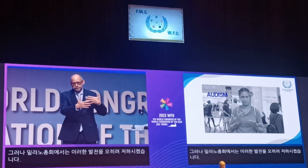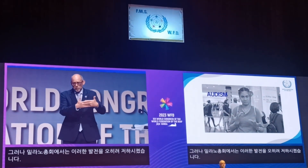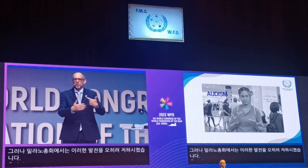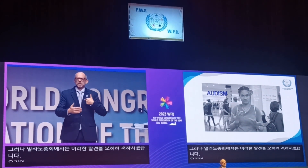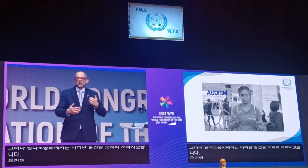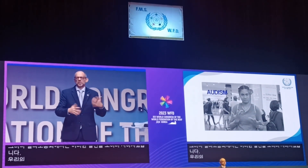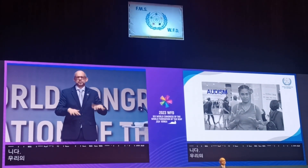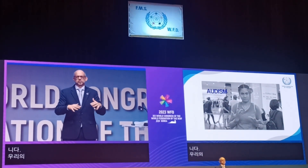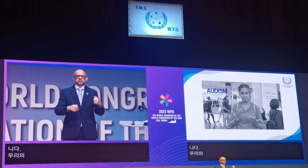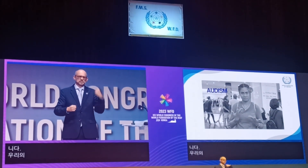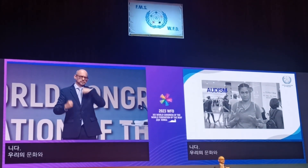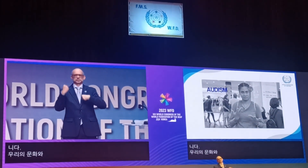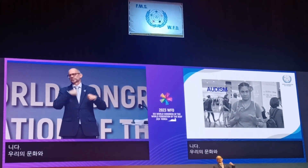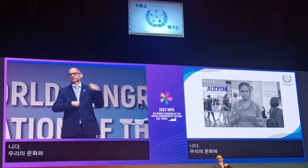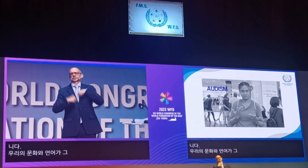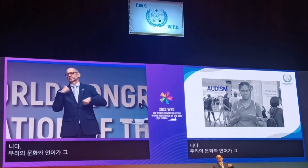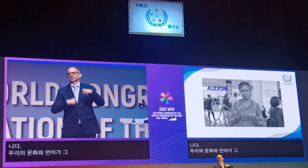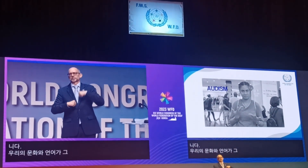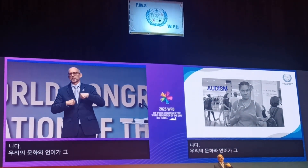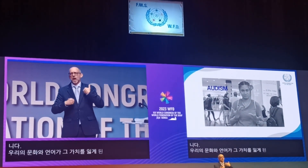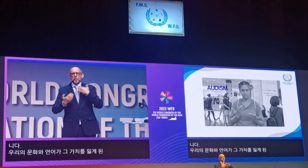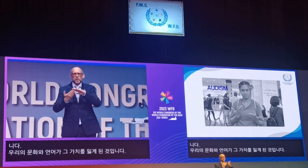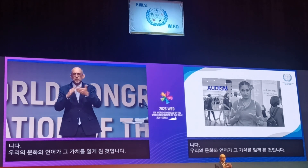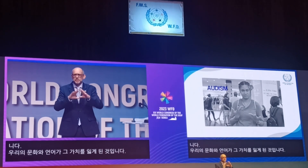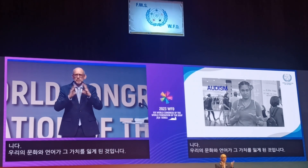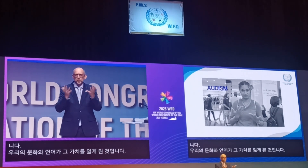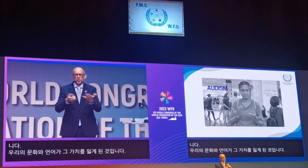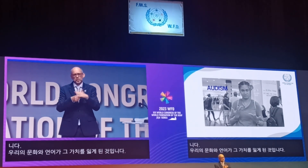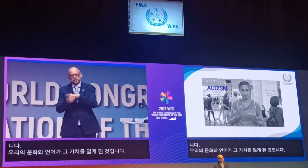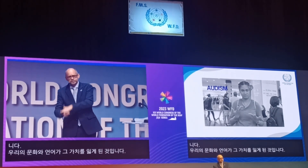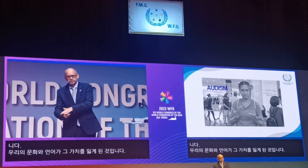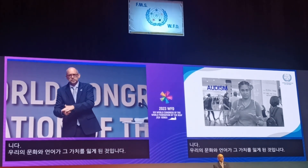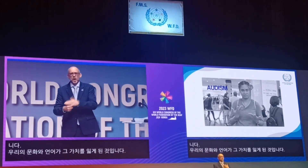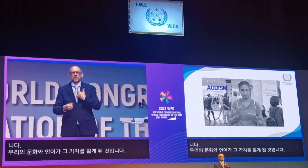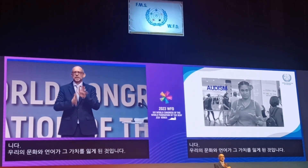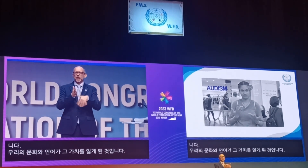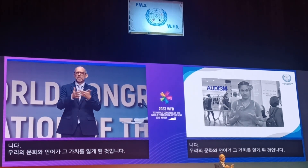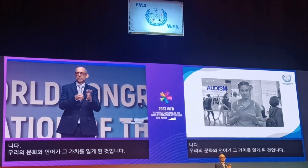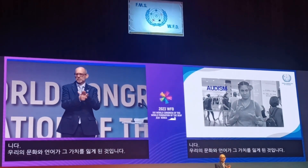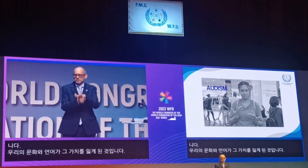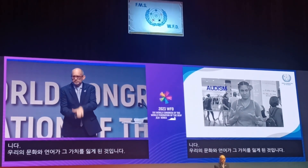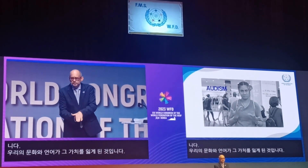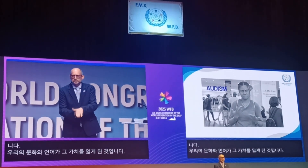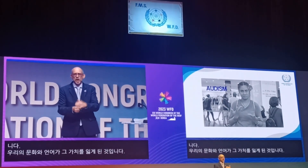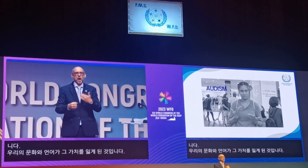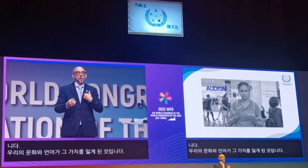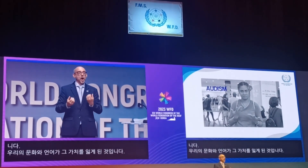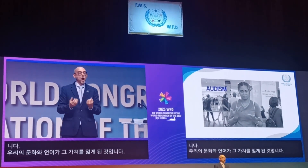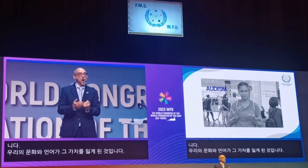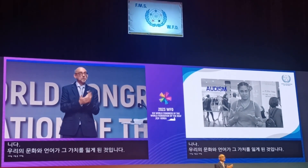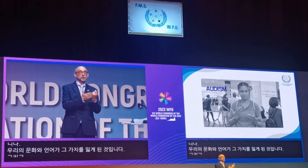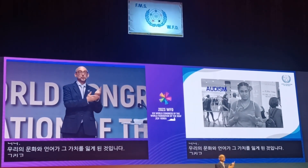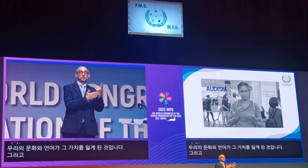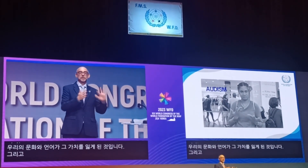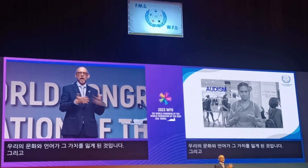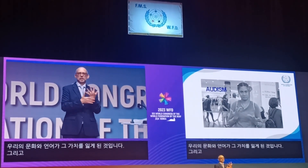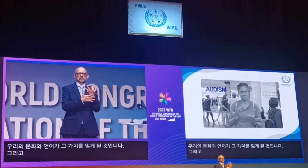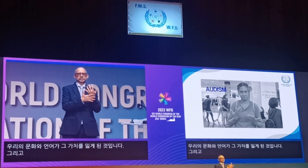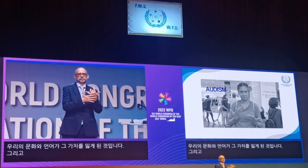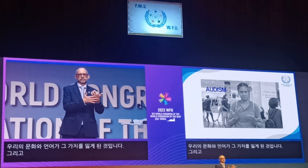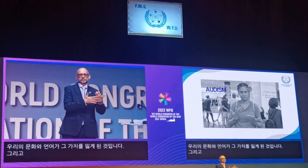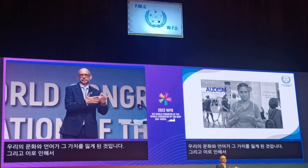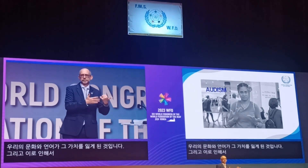philosophy spread. And the deaf community suffered greatly as a result. Sign language